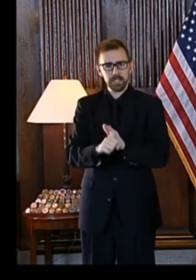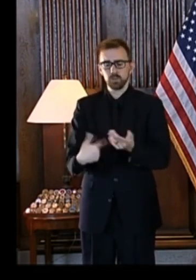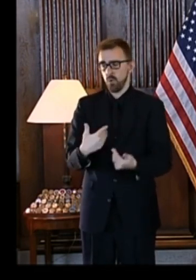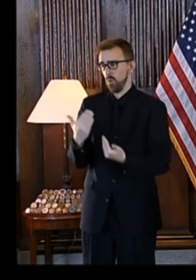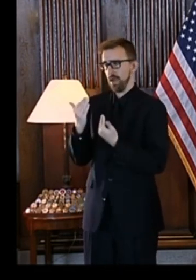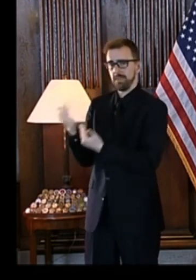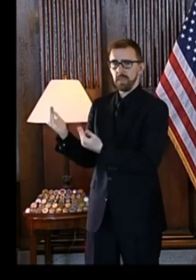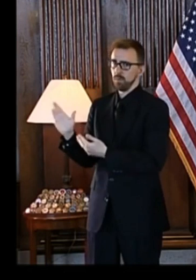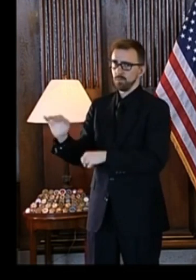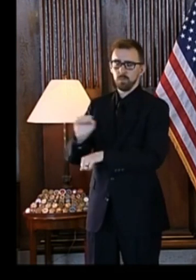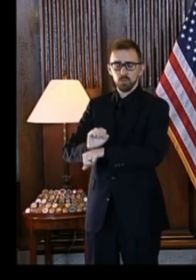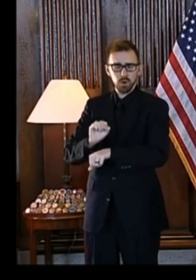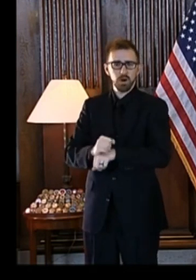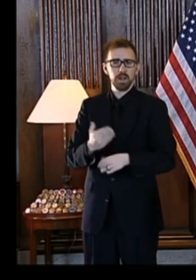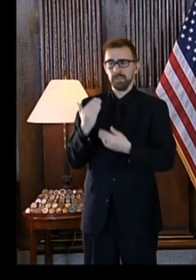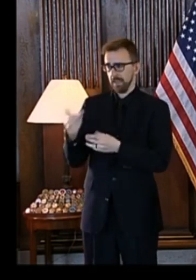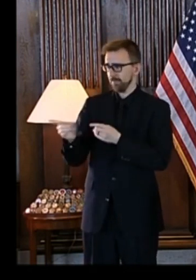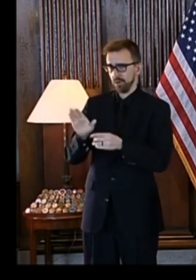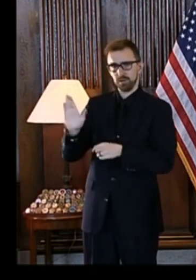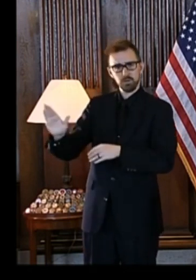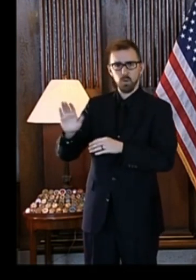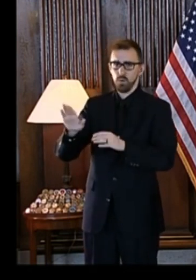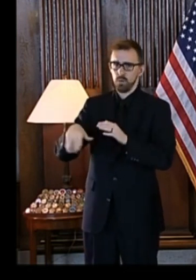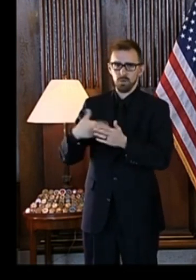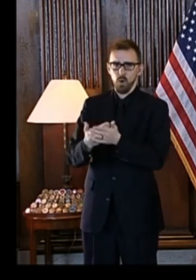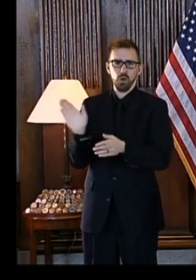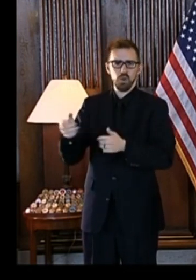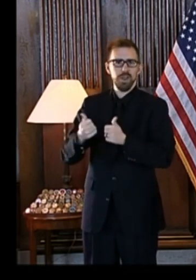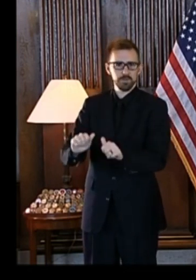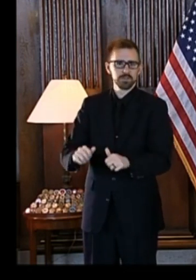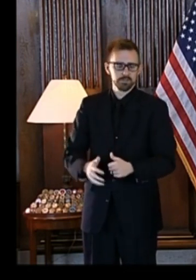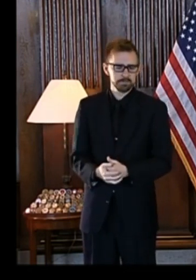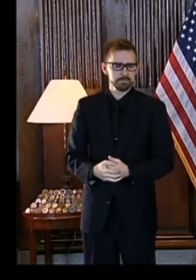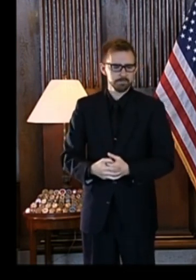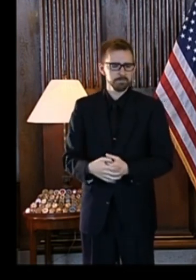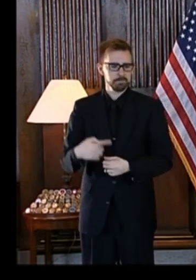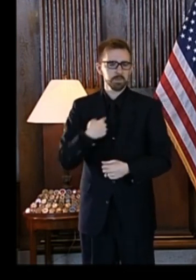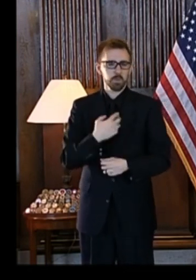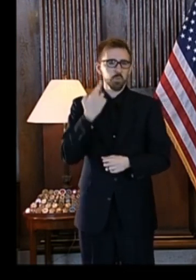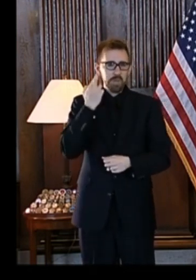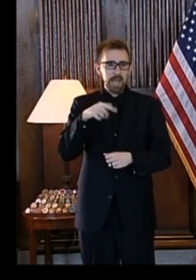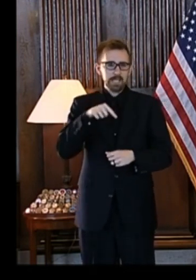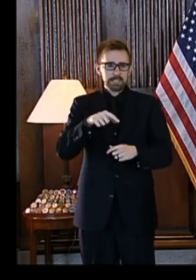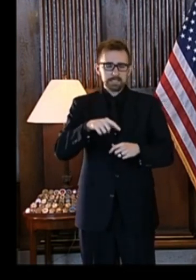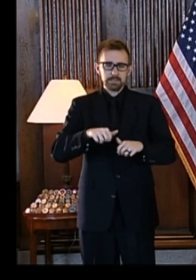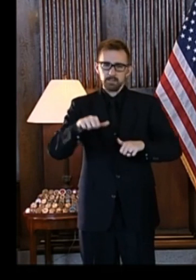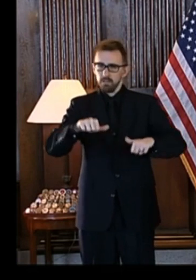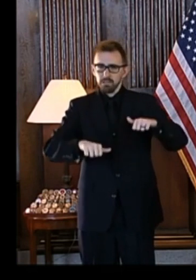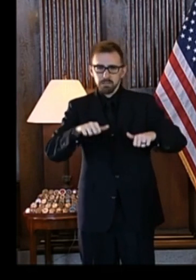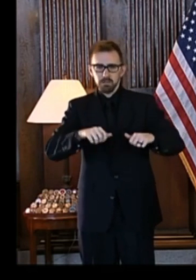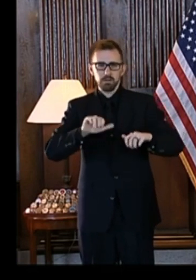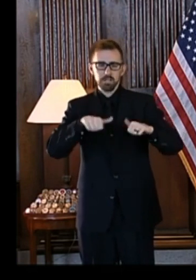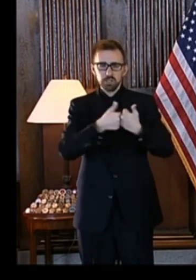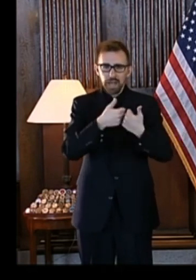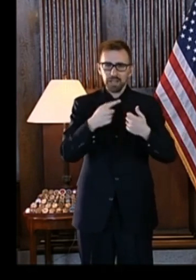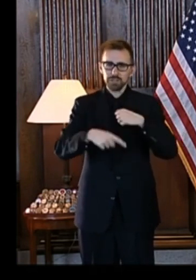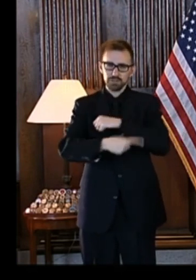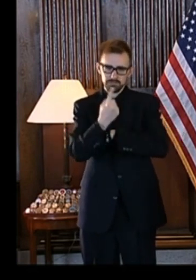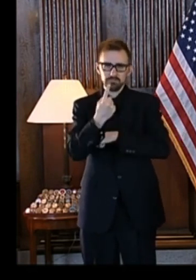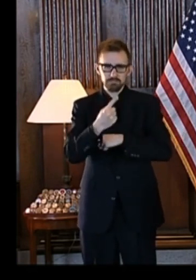thank you, Patrick, and thank you, Director, for what you're doing. We realize this is a challenging, uncertain time for Missouri and the